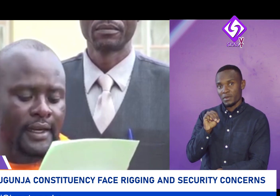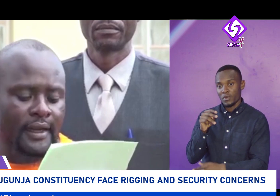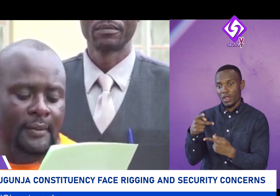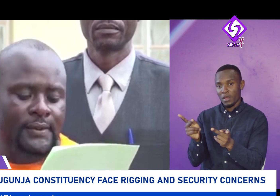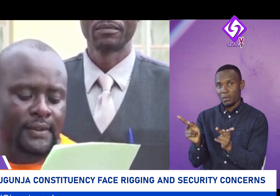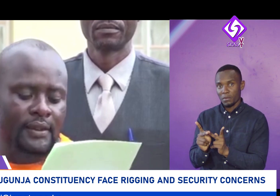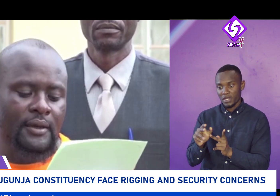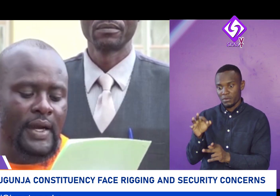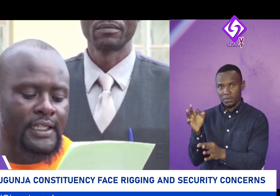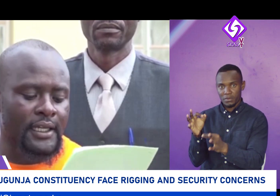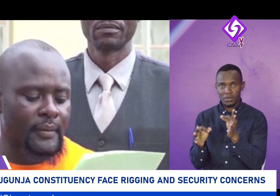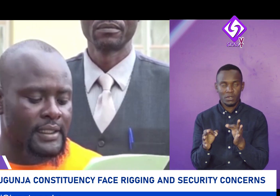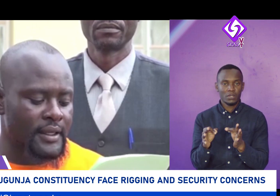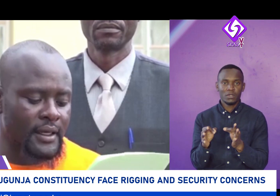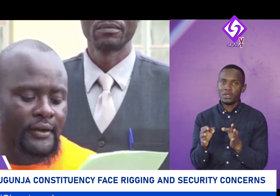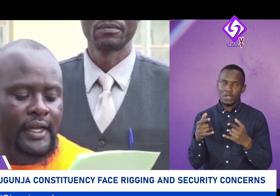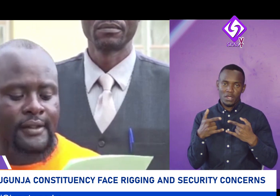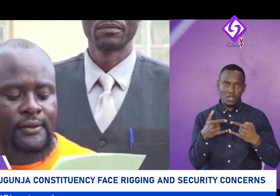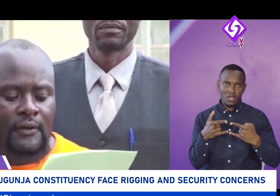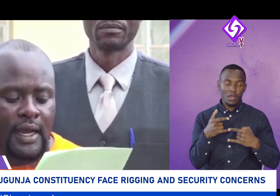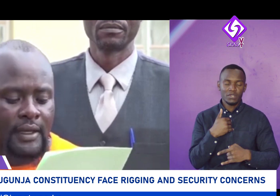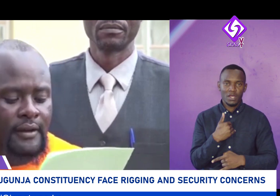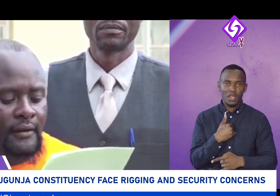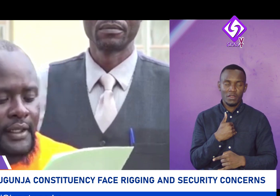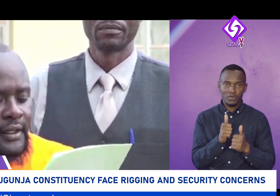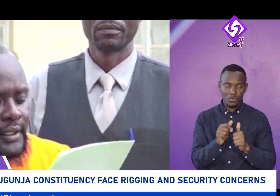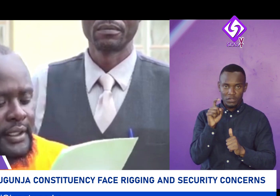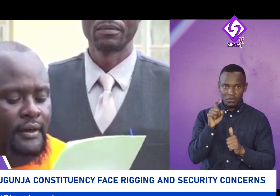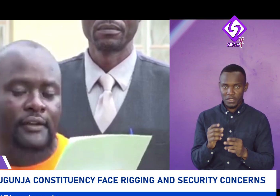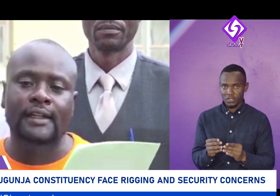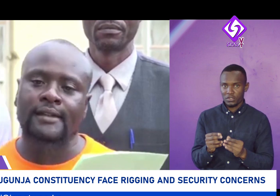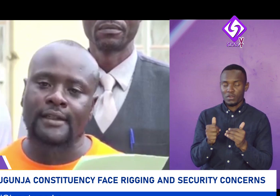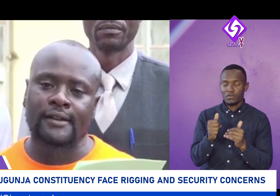glaring gaps that the party must urgently address to safeguard the integrity of the exercise.